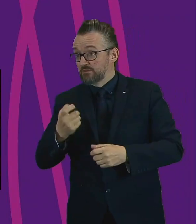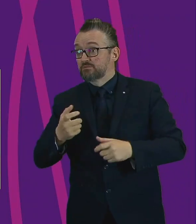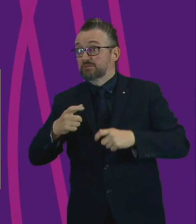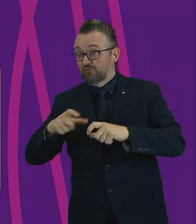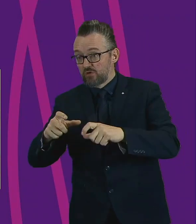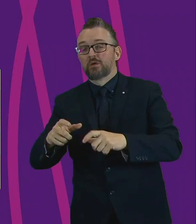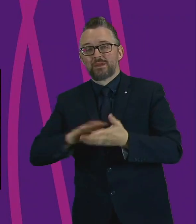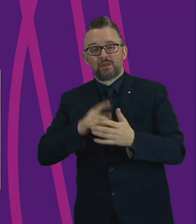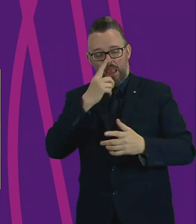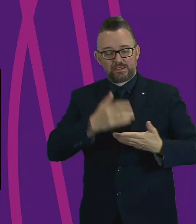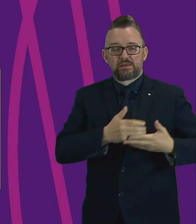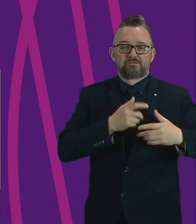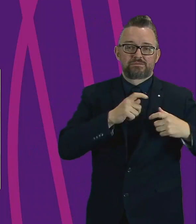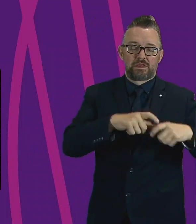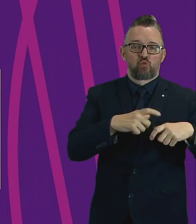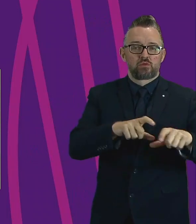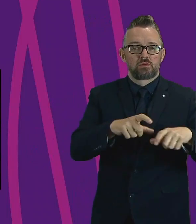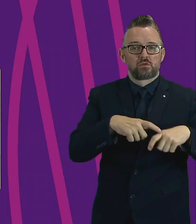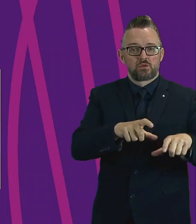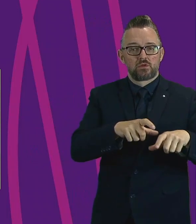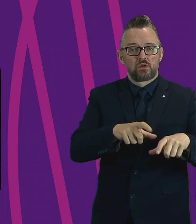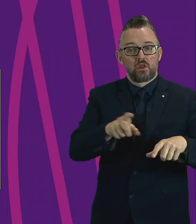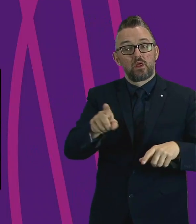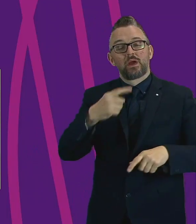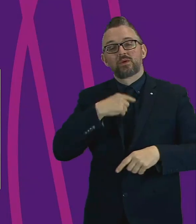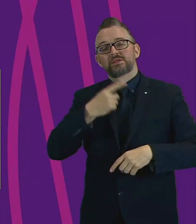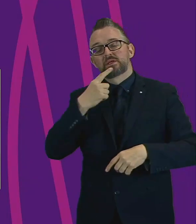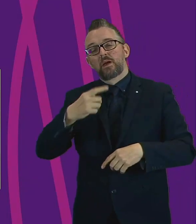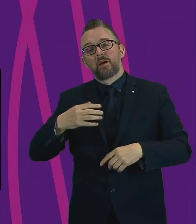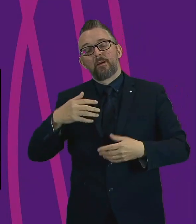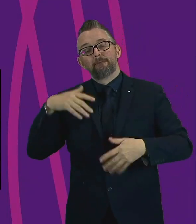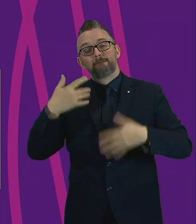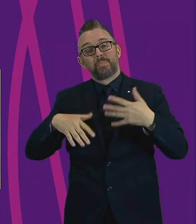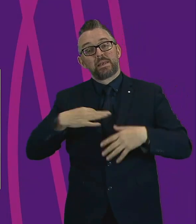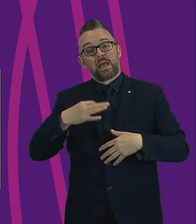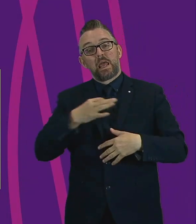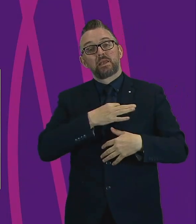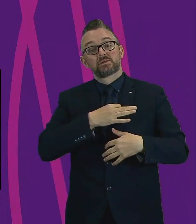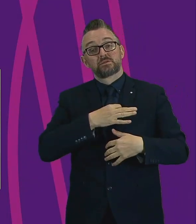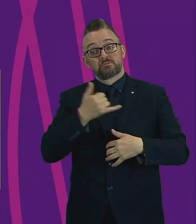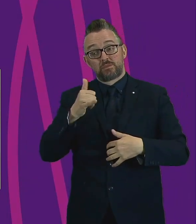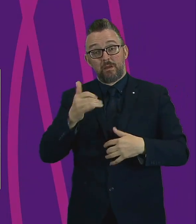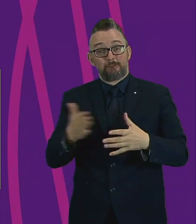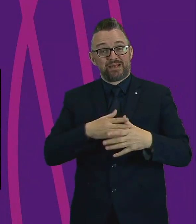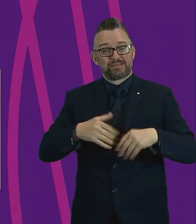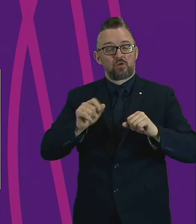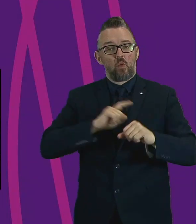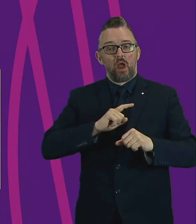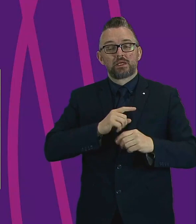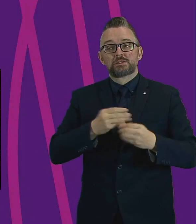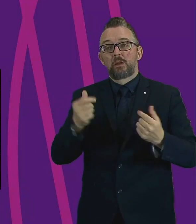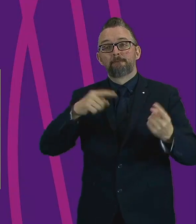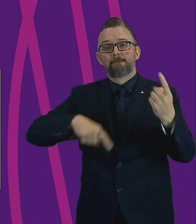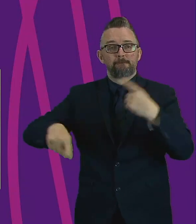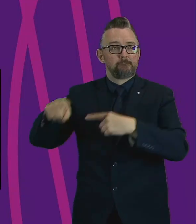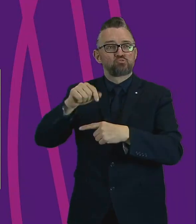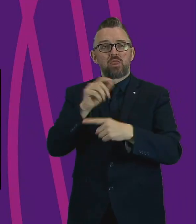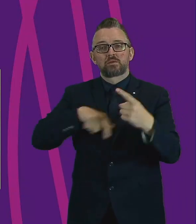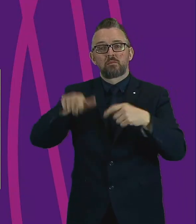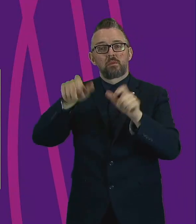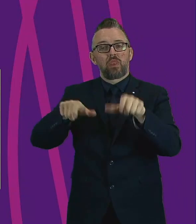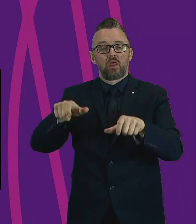continue safely. And I welcome the suggestion that pain clinics may soon reopen as well, as this is something chronic pain patients across Scotland have